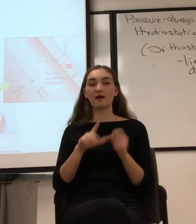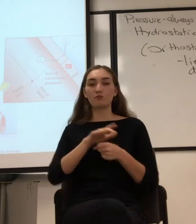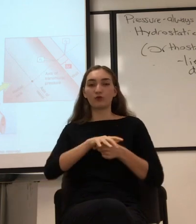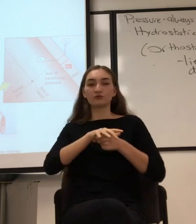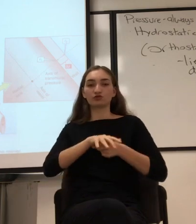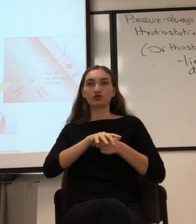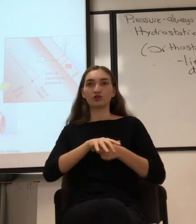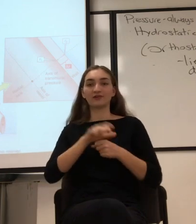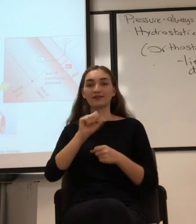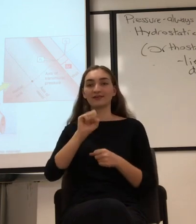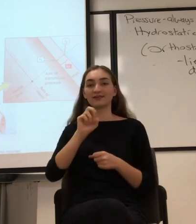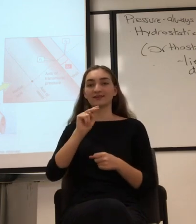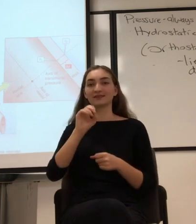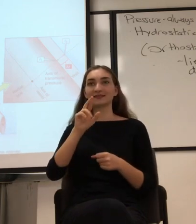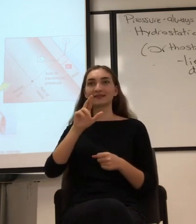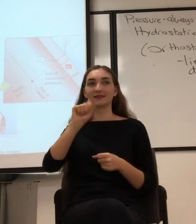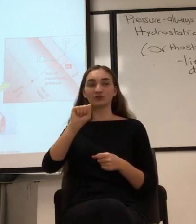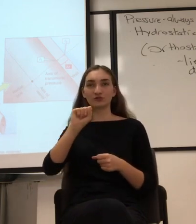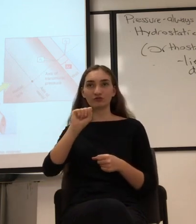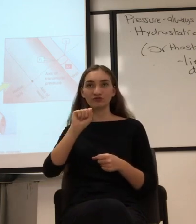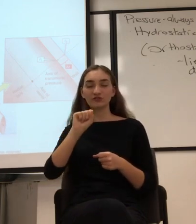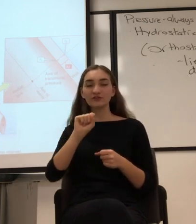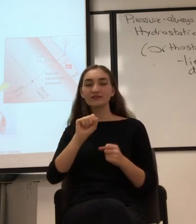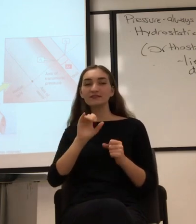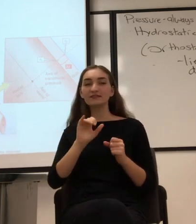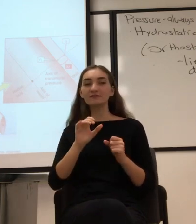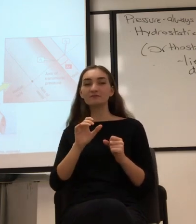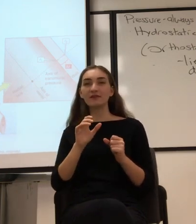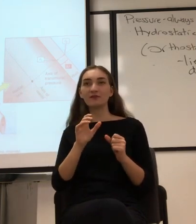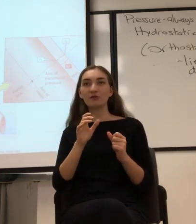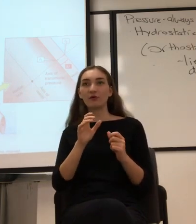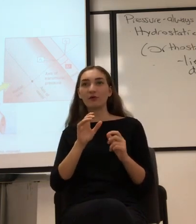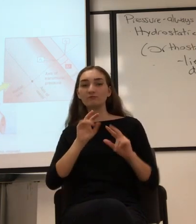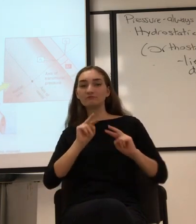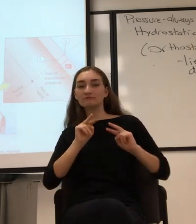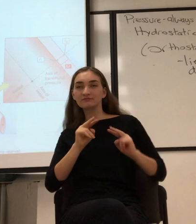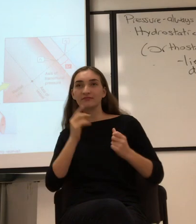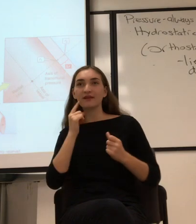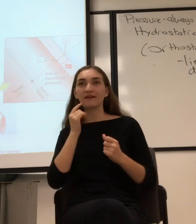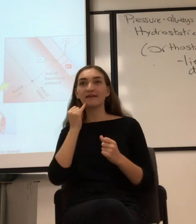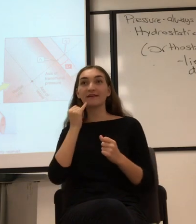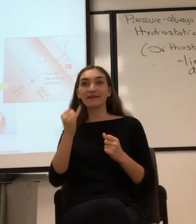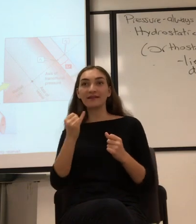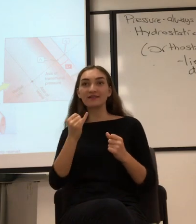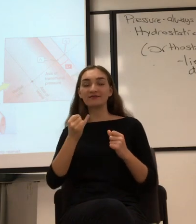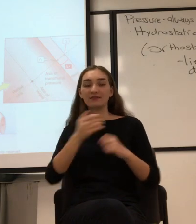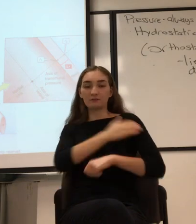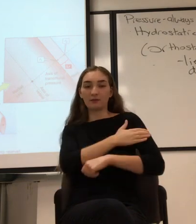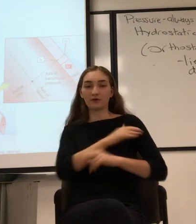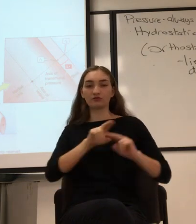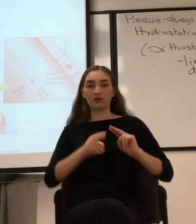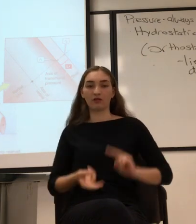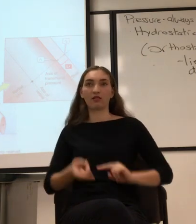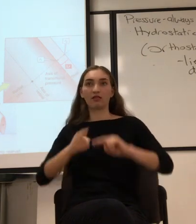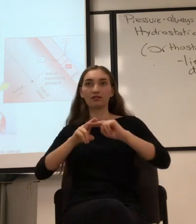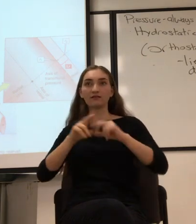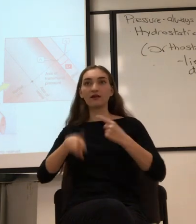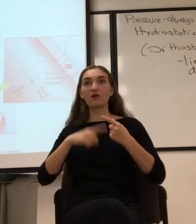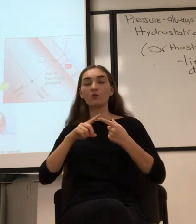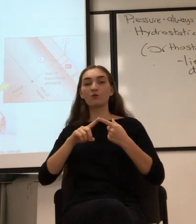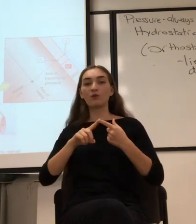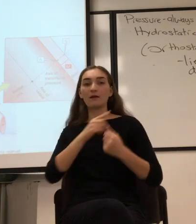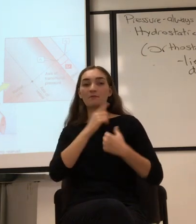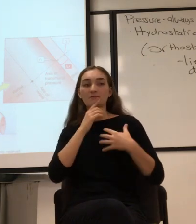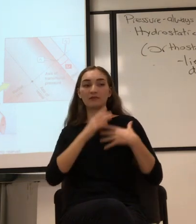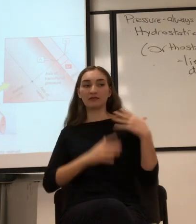up if there's a change in blood pressure are here in the carotid artery and the aortic arch. They're up here. So when blood goes down, it's like, hey, right here,